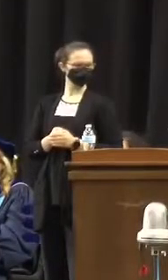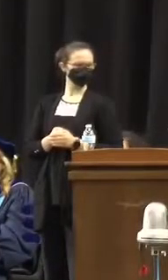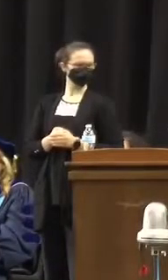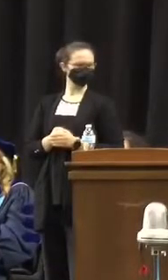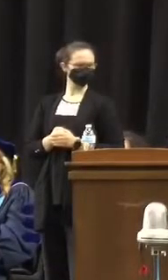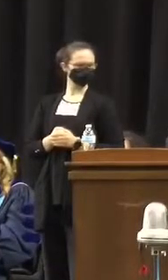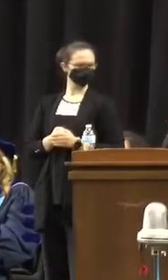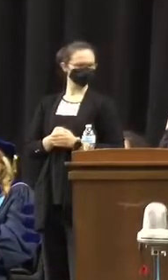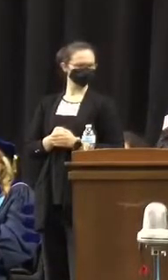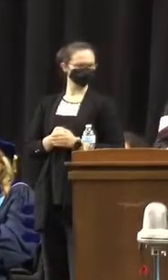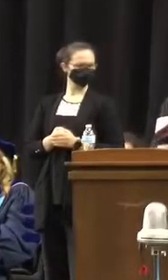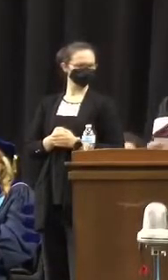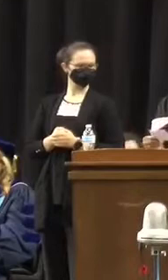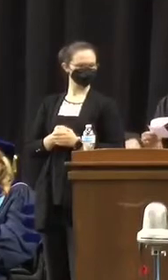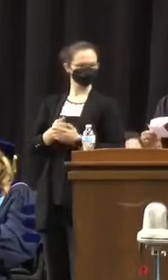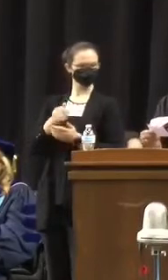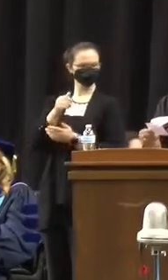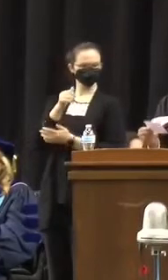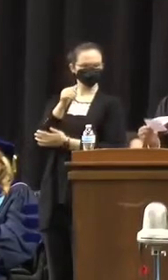Crane.